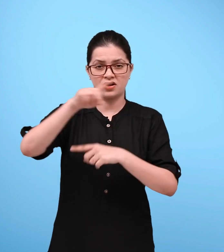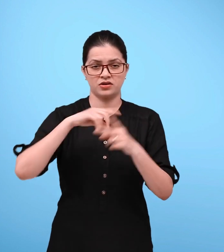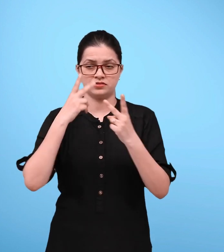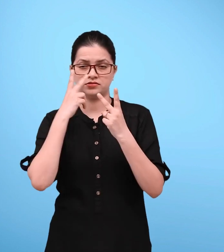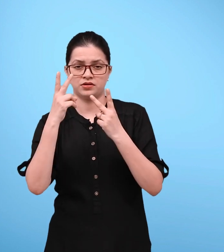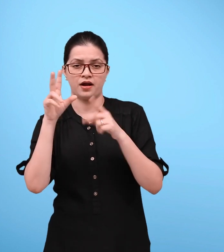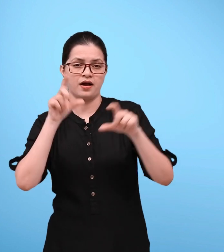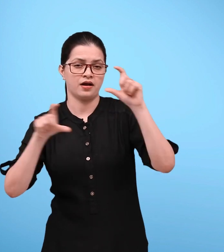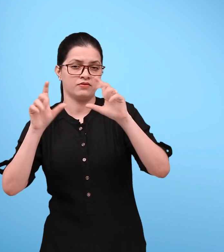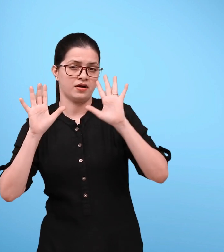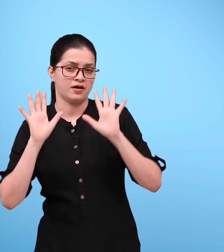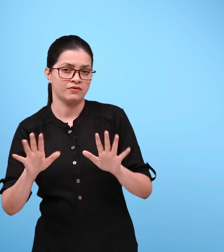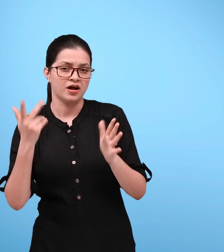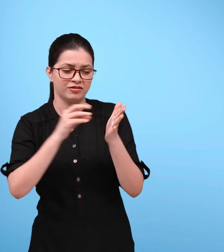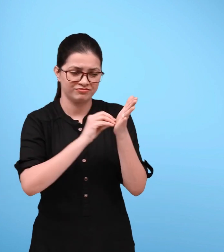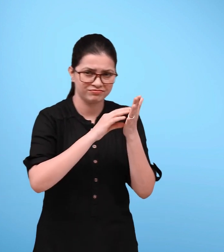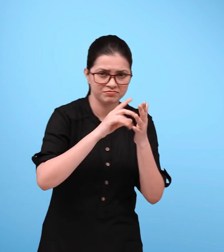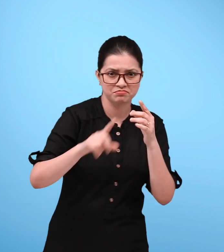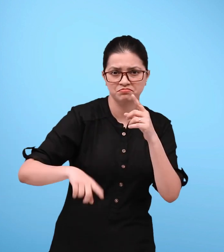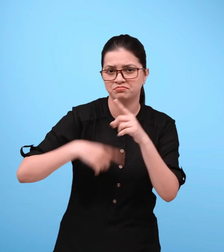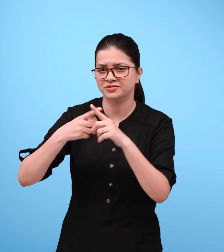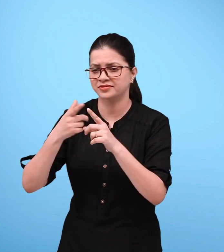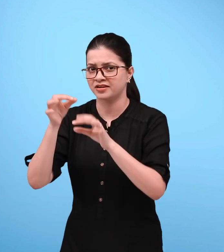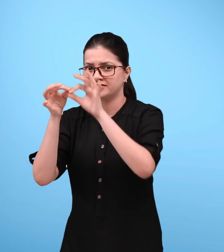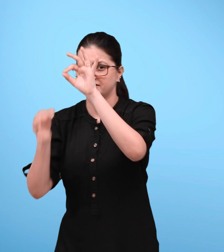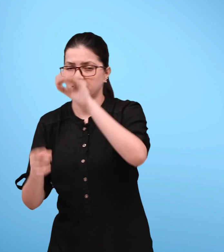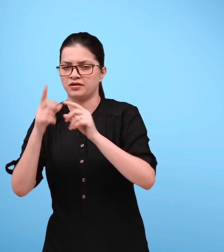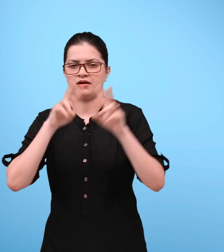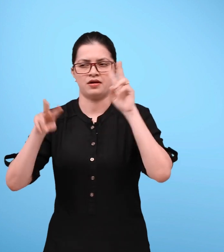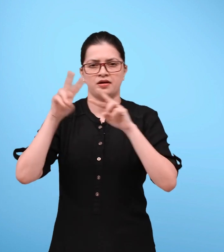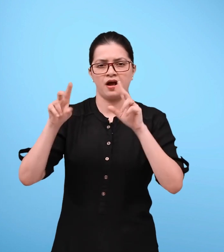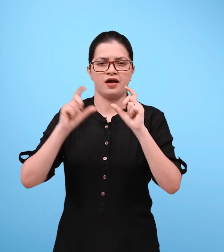Study carefully results obtained by different students.